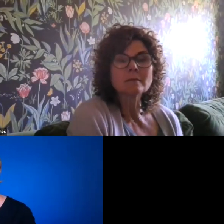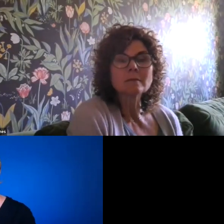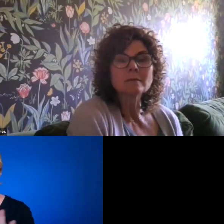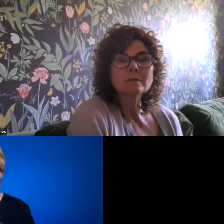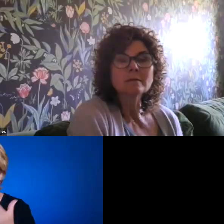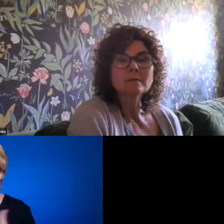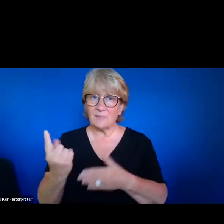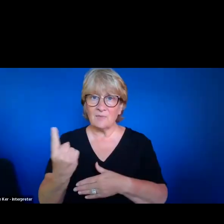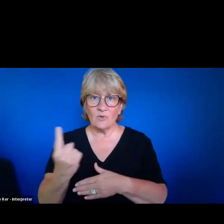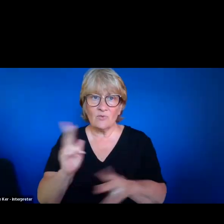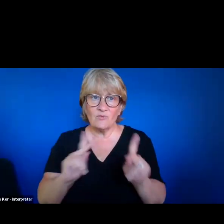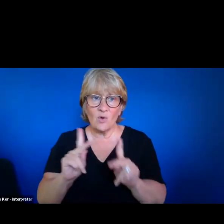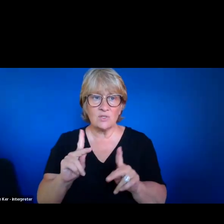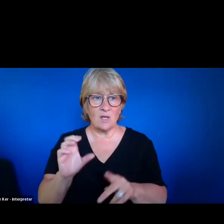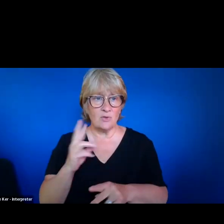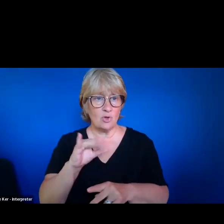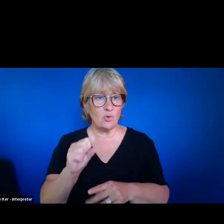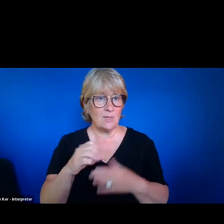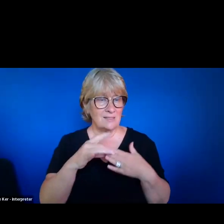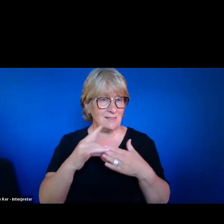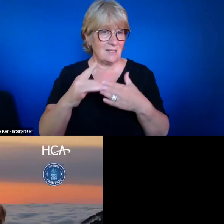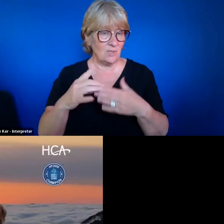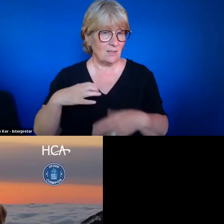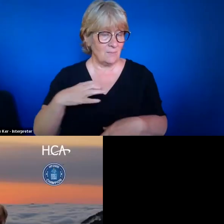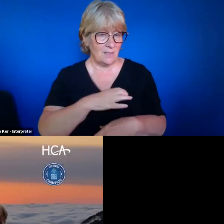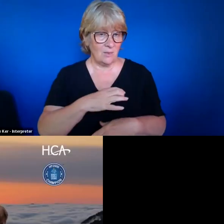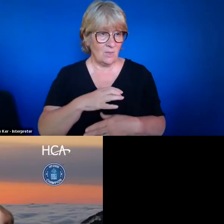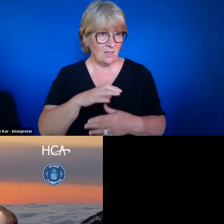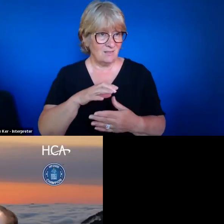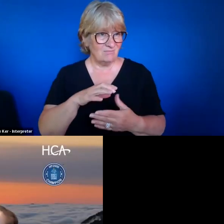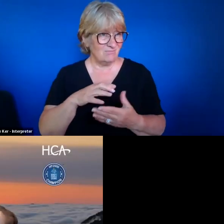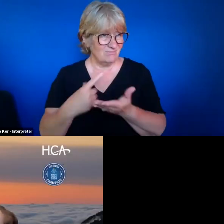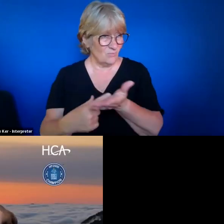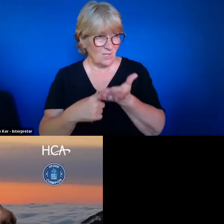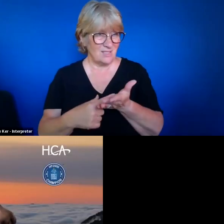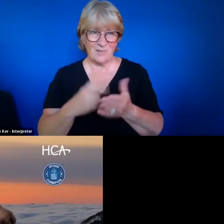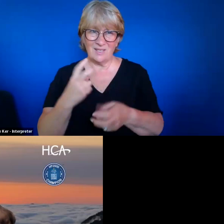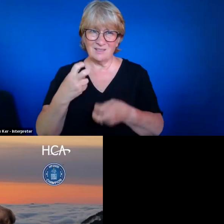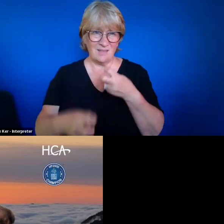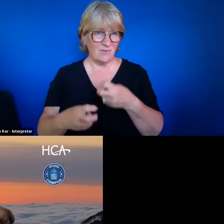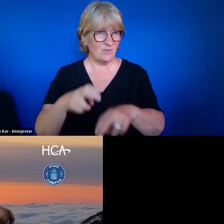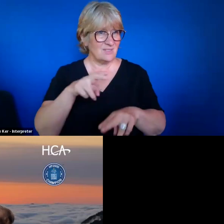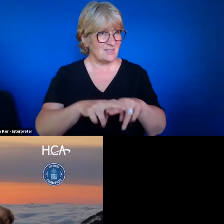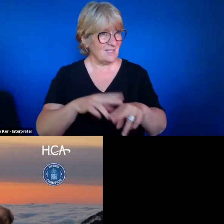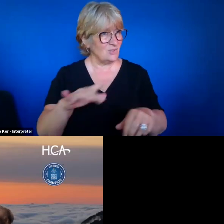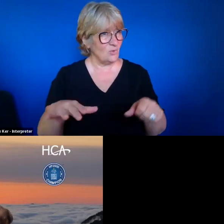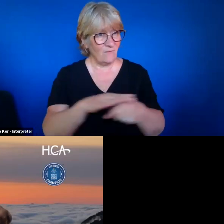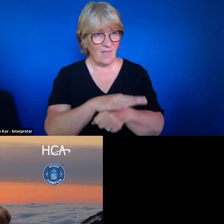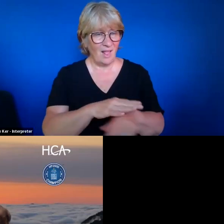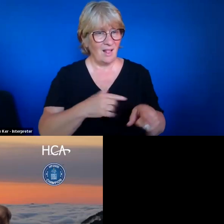something for folks on the CRIS steering committee that maybe we can wrestle with, is this has been a difficult seat to fill. I